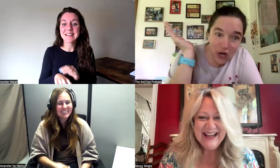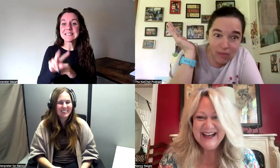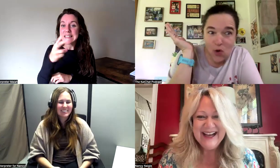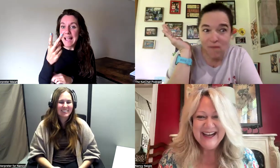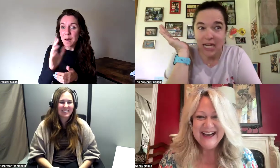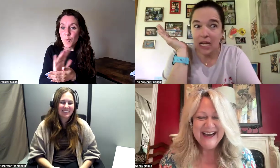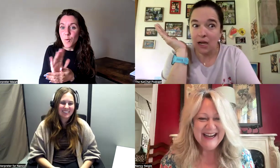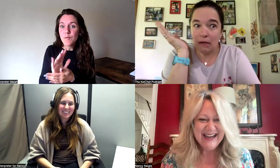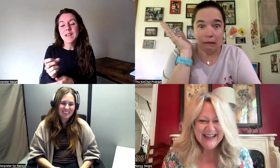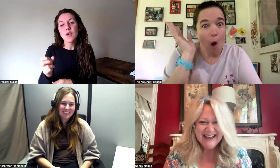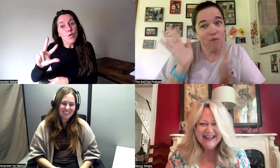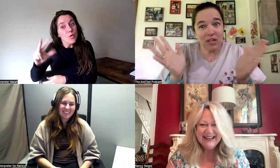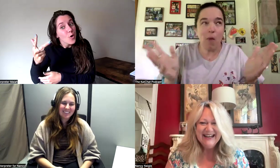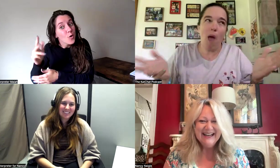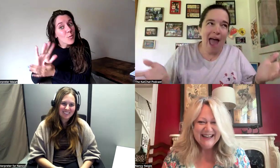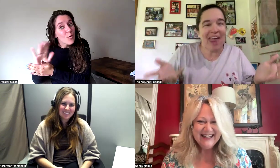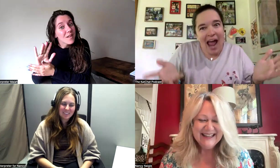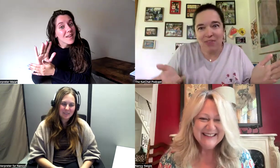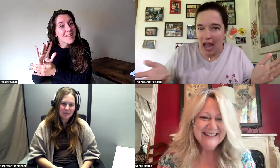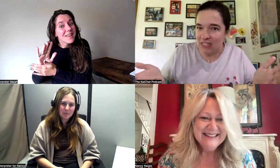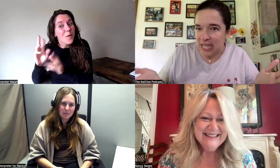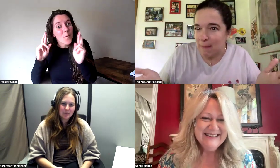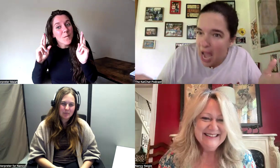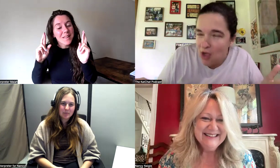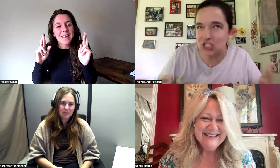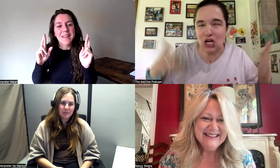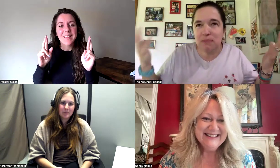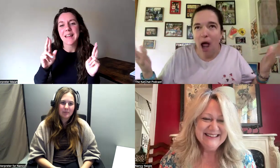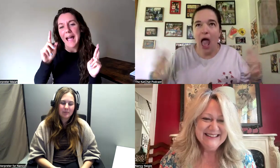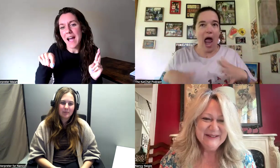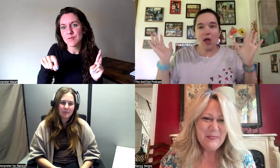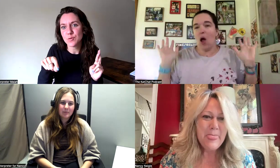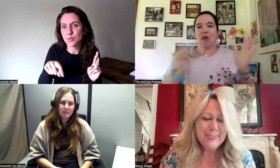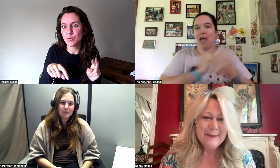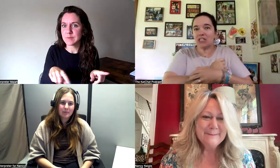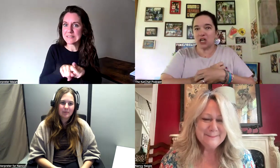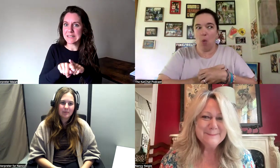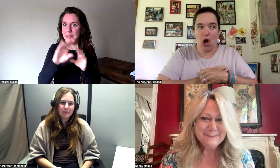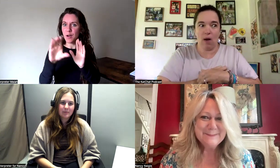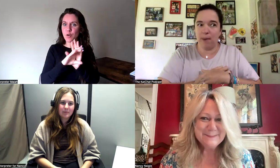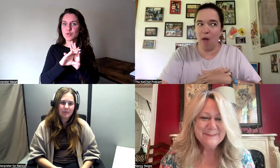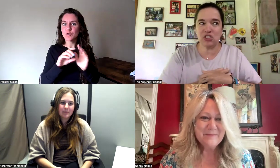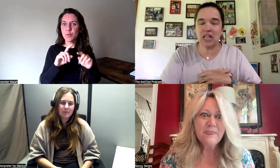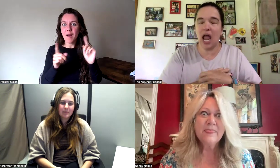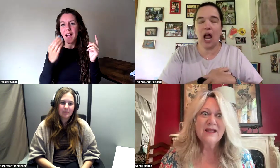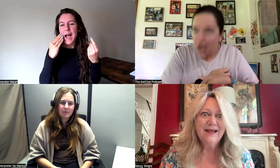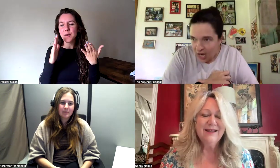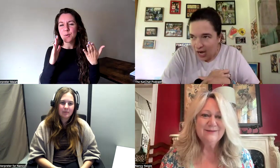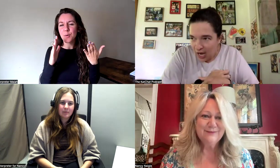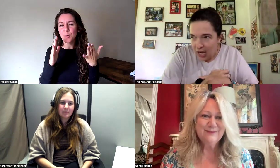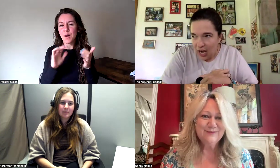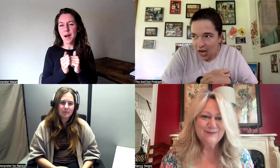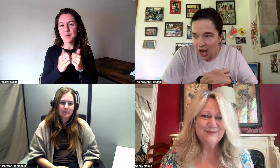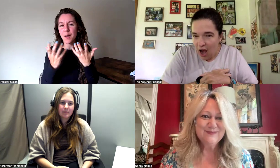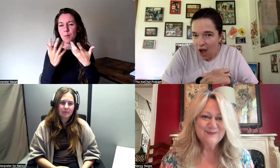or a third movie. Hopefully, why they have to have the same characters, but I don't know how that's gonna work. But I was just like,